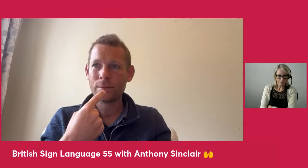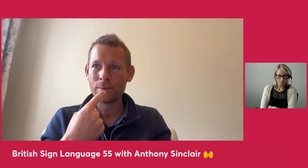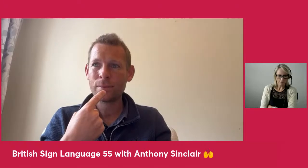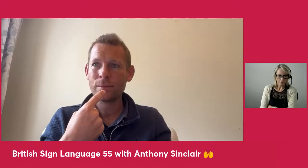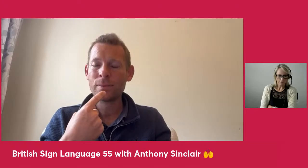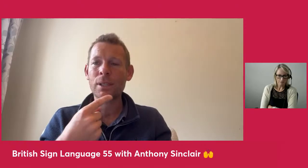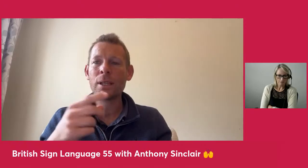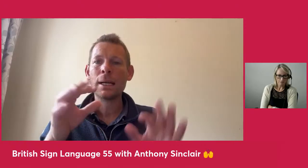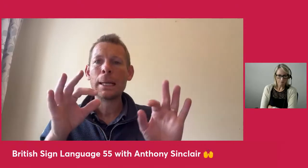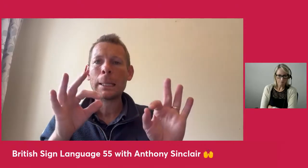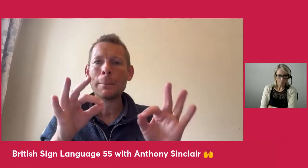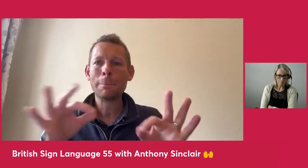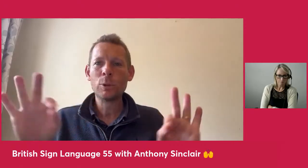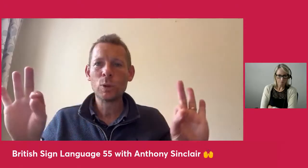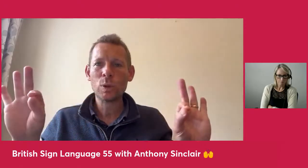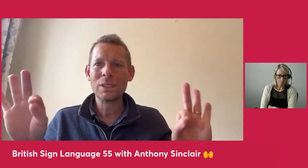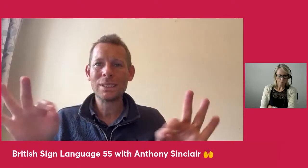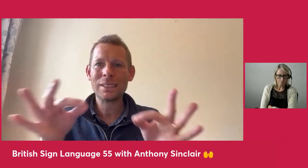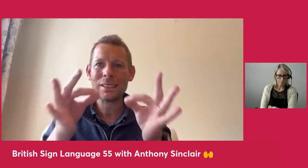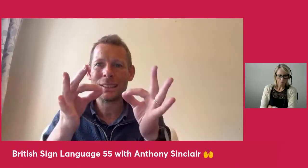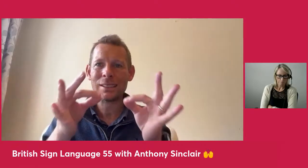medication,